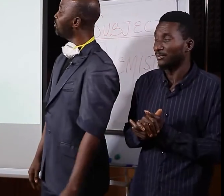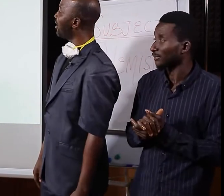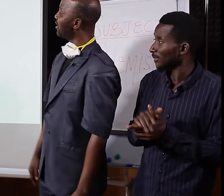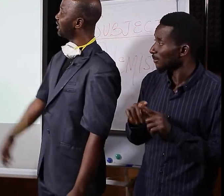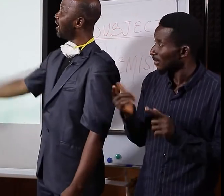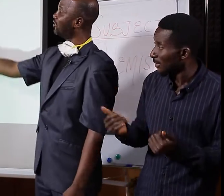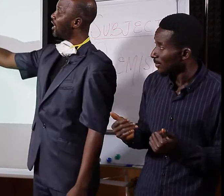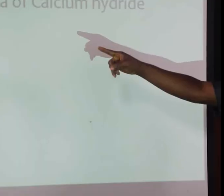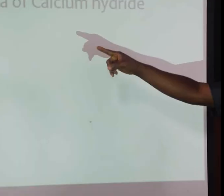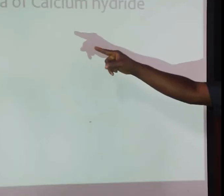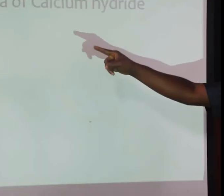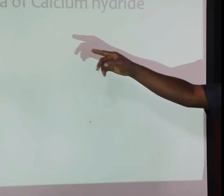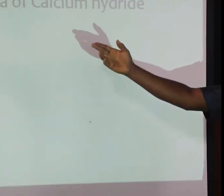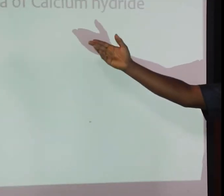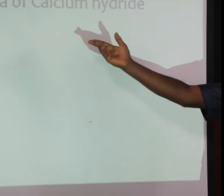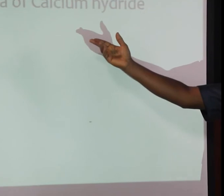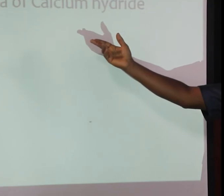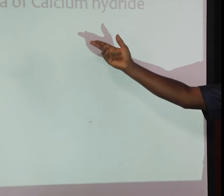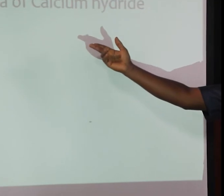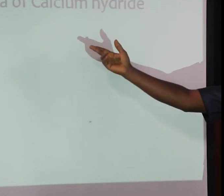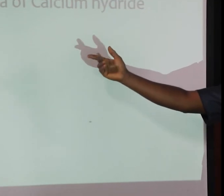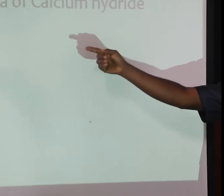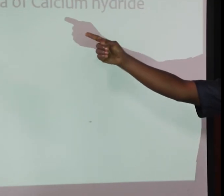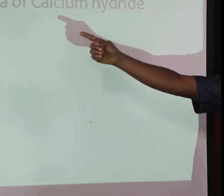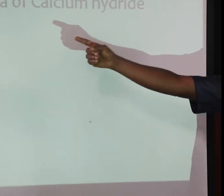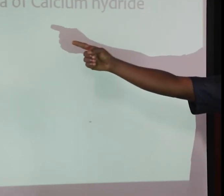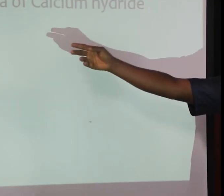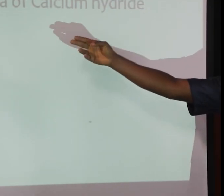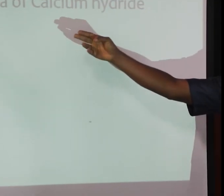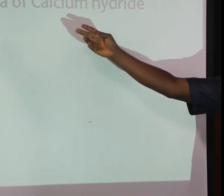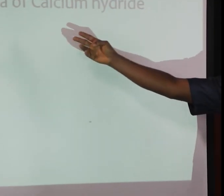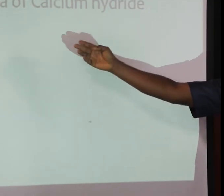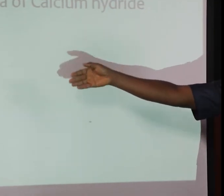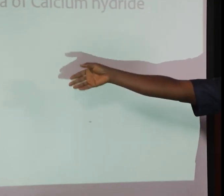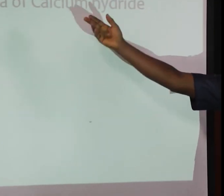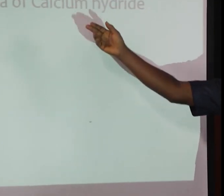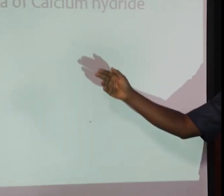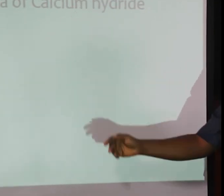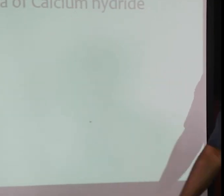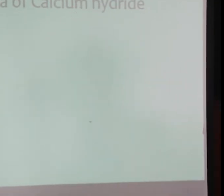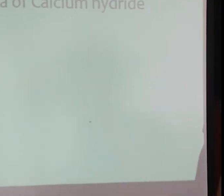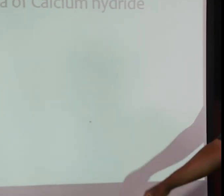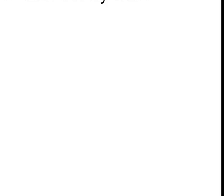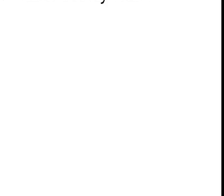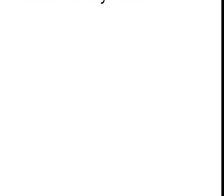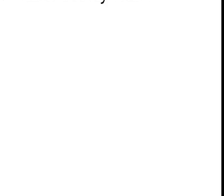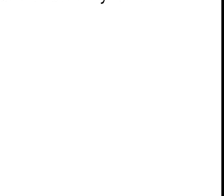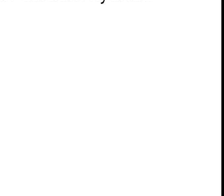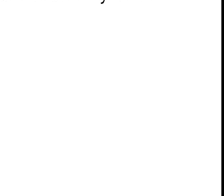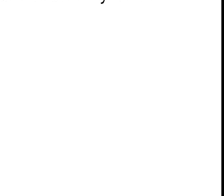now you find out that hydride is -1. And calcium is +2. So when you interchange, you have it